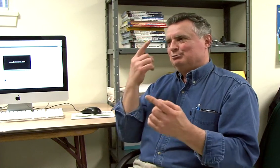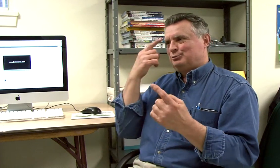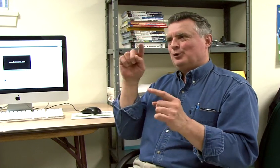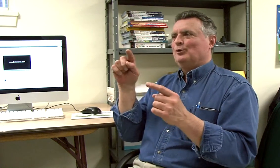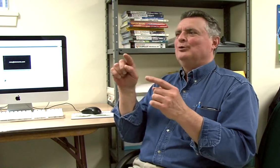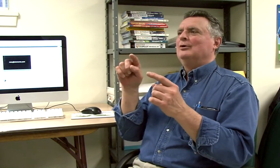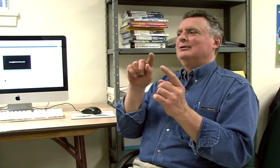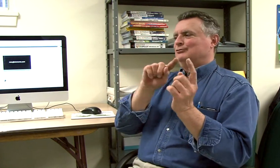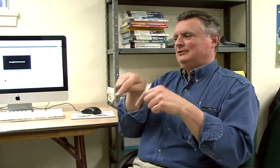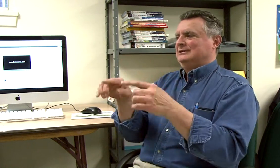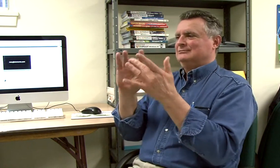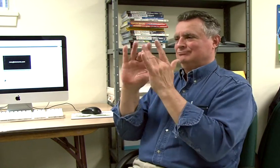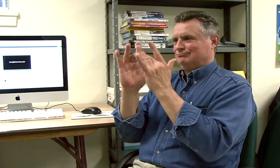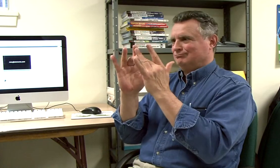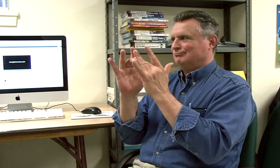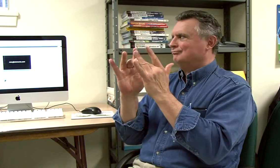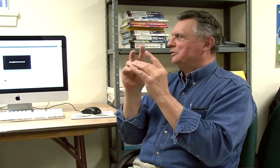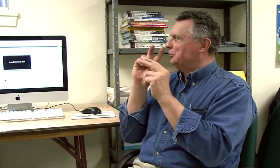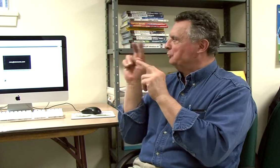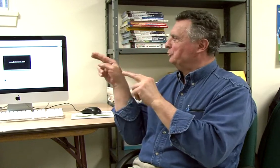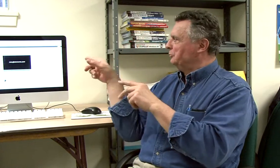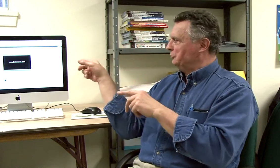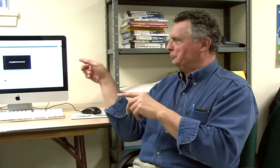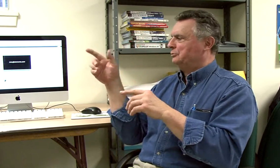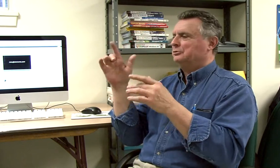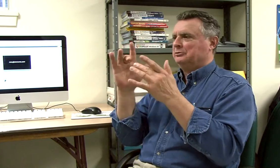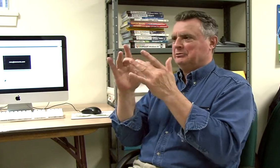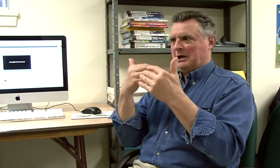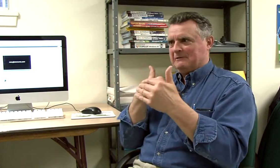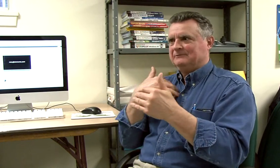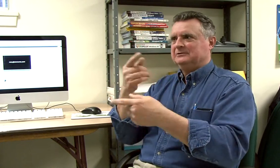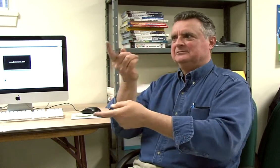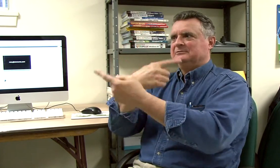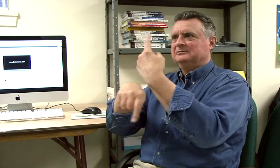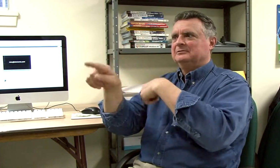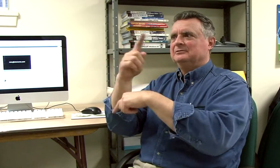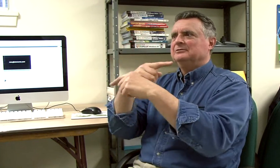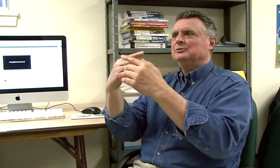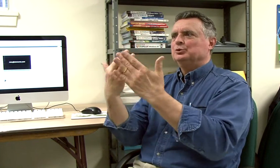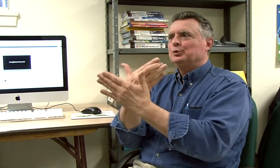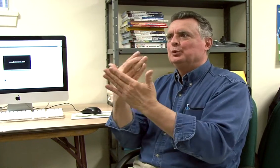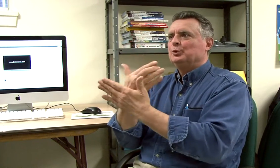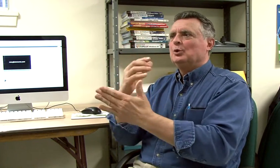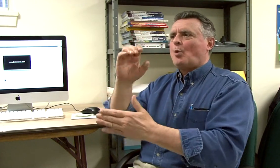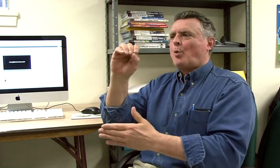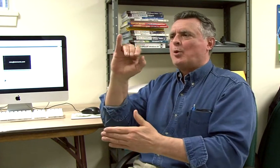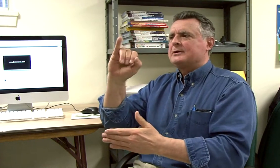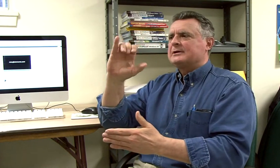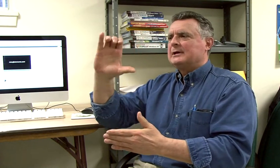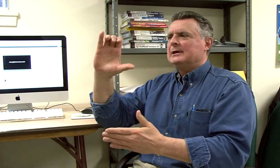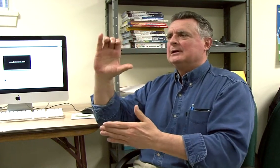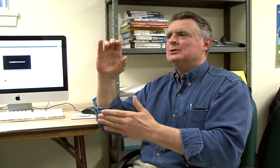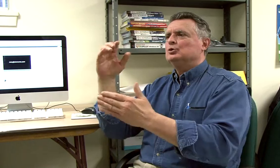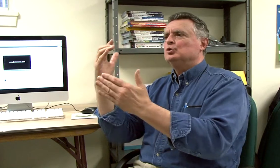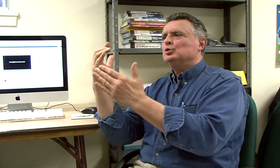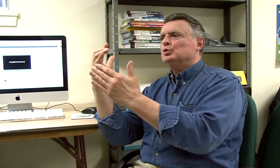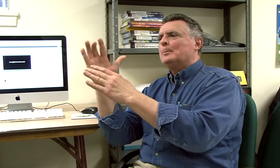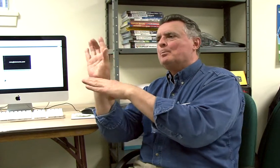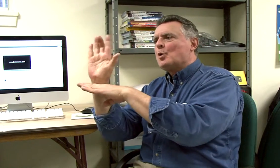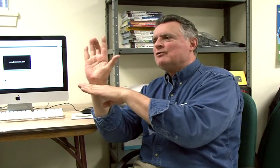I come for internet to see the OIC movies, which offer the translation of the current news into American Sign Language. It is very clear for